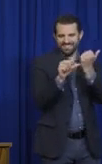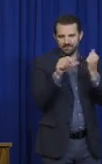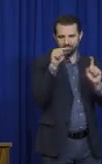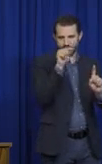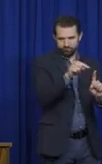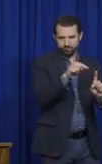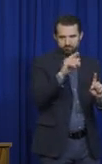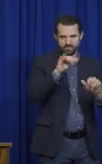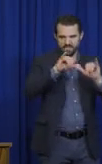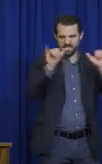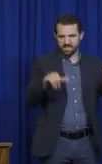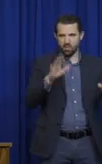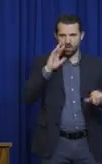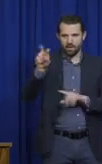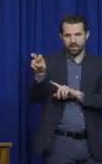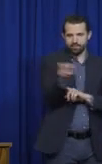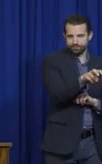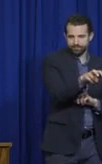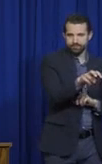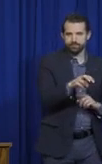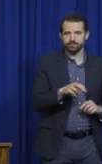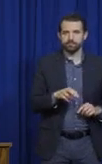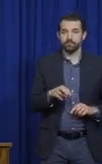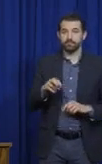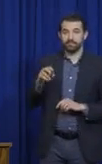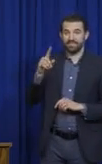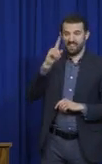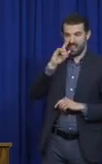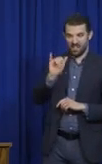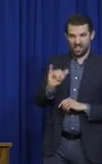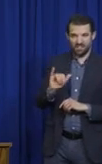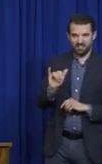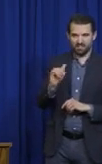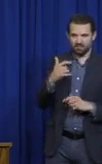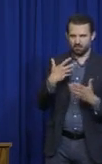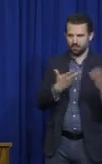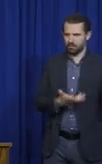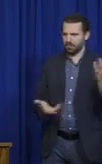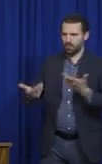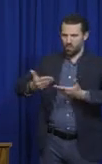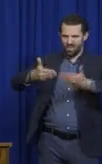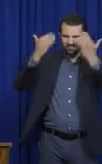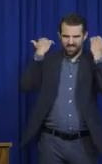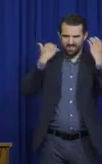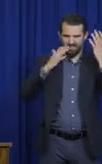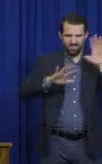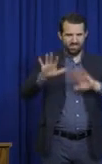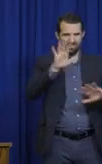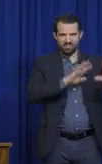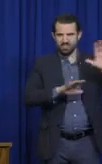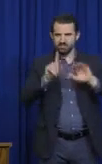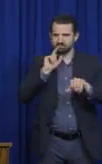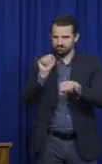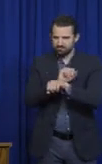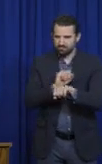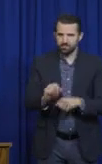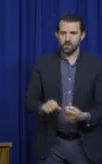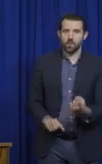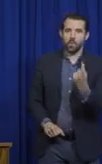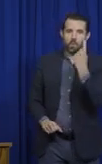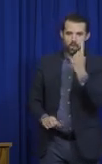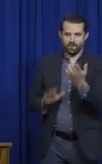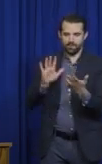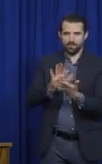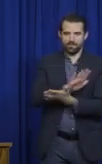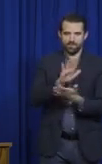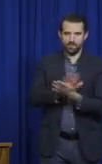I know it sounds like there are a lot of back and forth, but there is actually only one form that, if you have